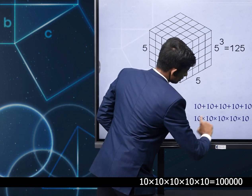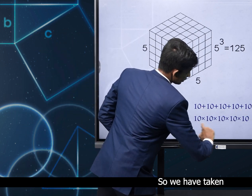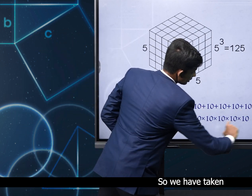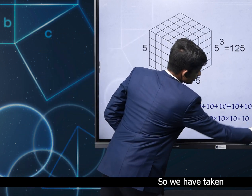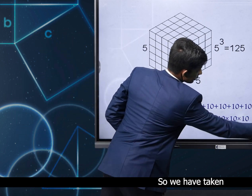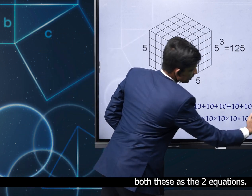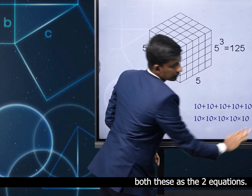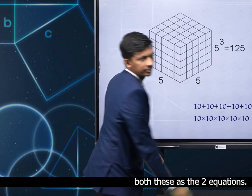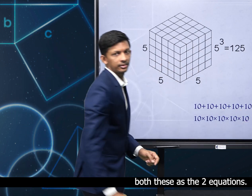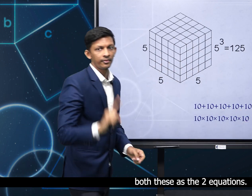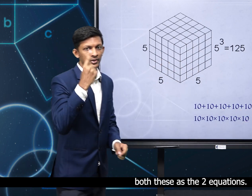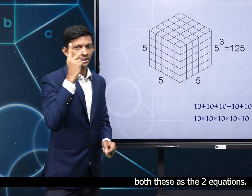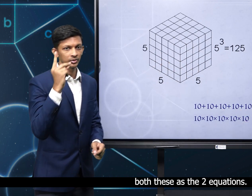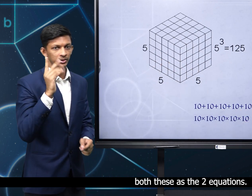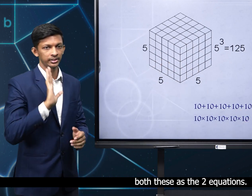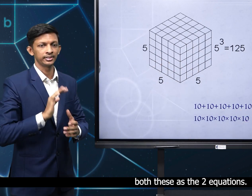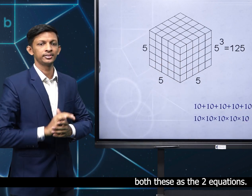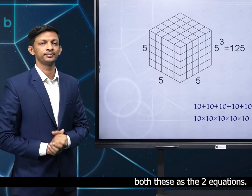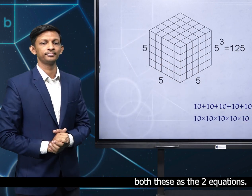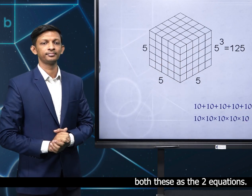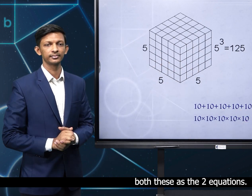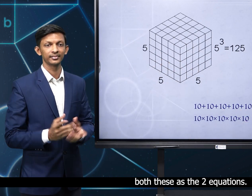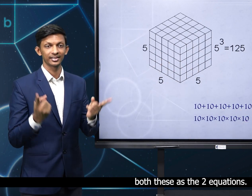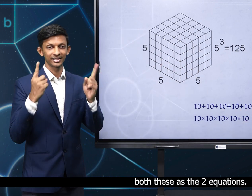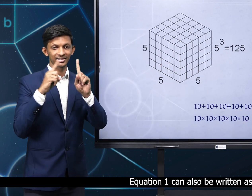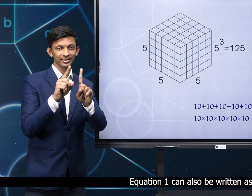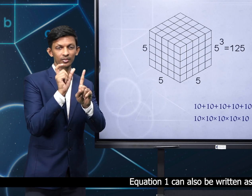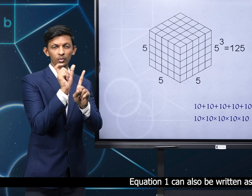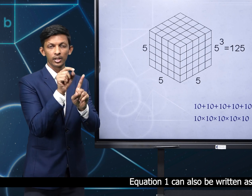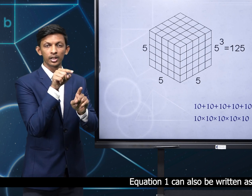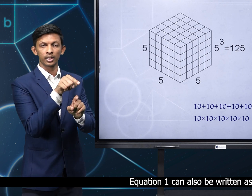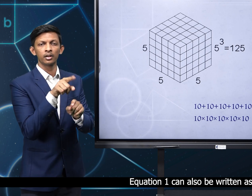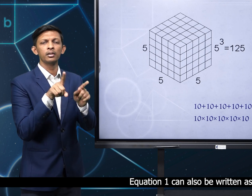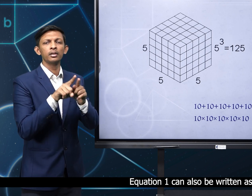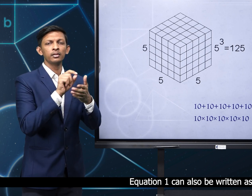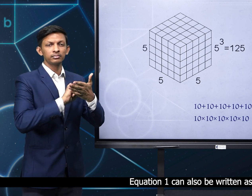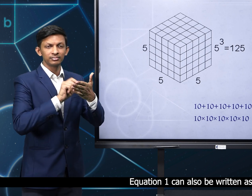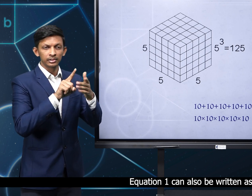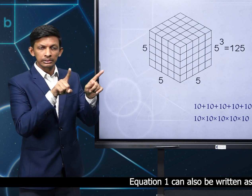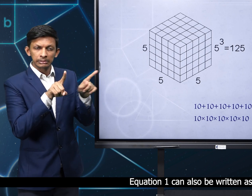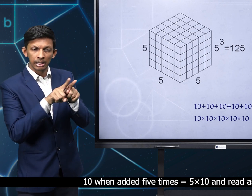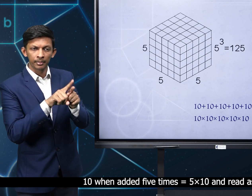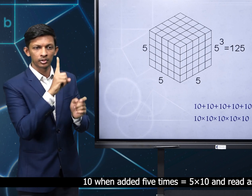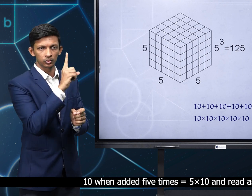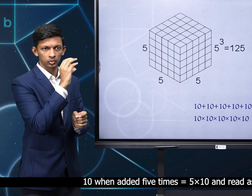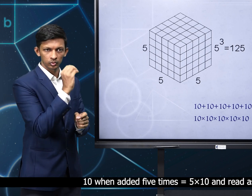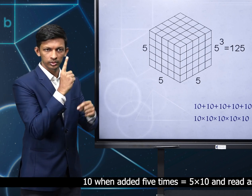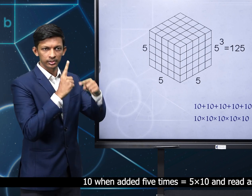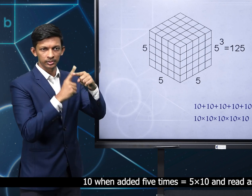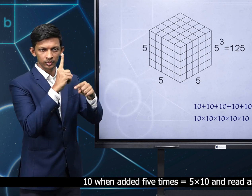So, we have taken both these as the two equations. Equation 1 can also be written as 10 when added 5